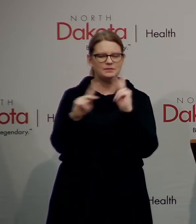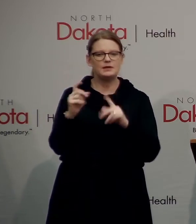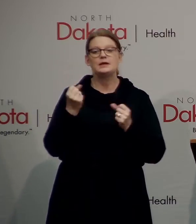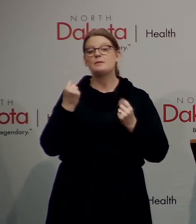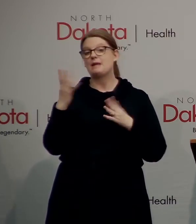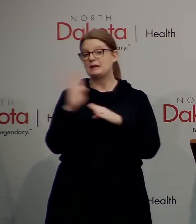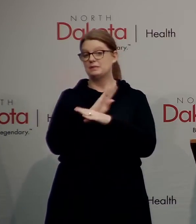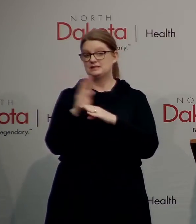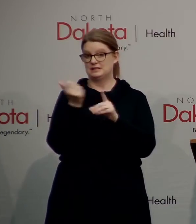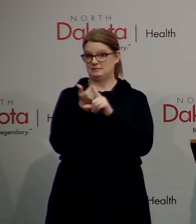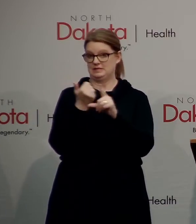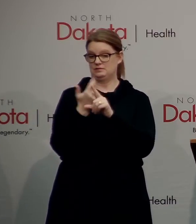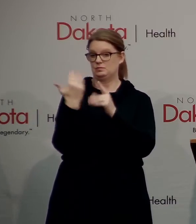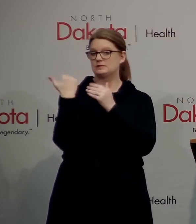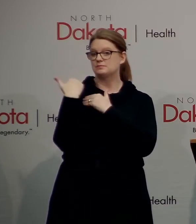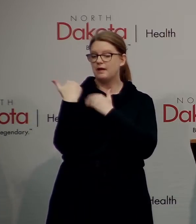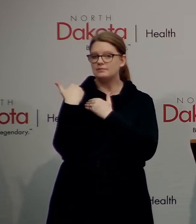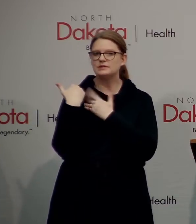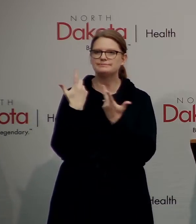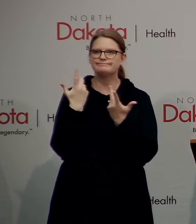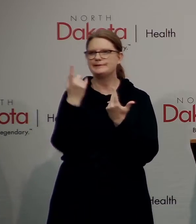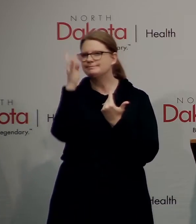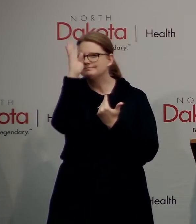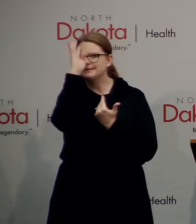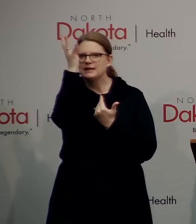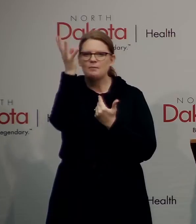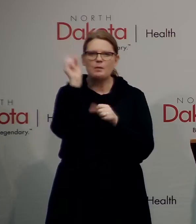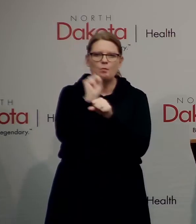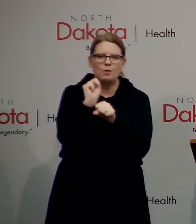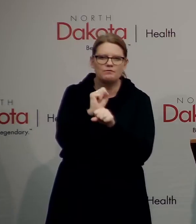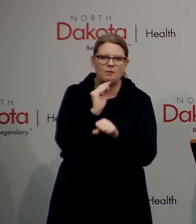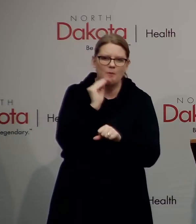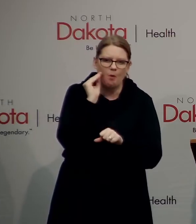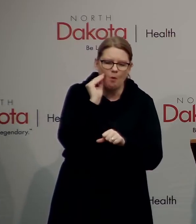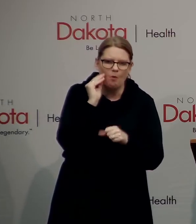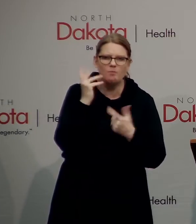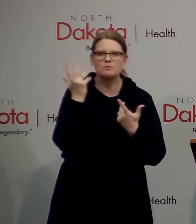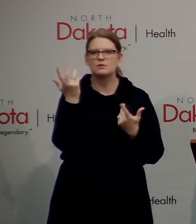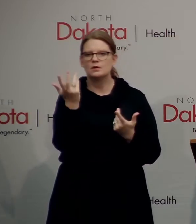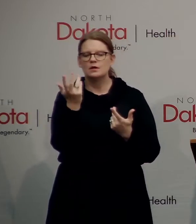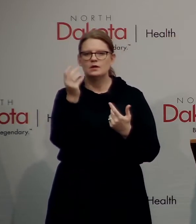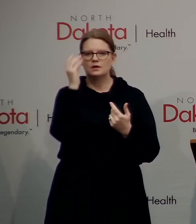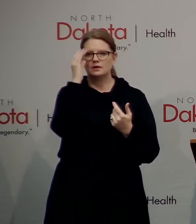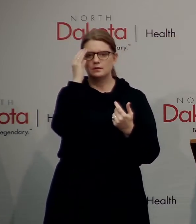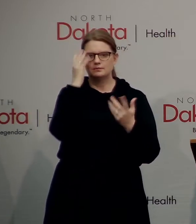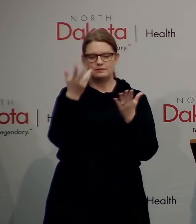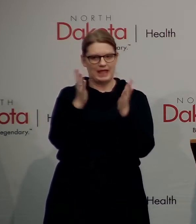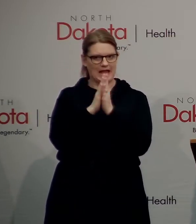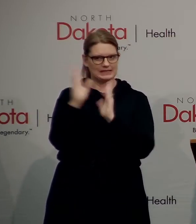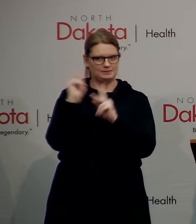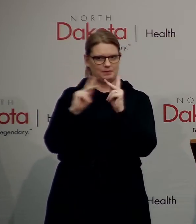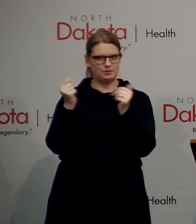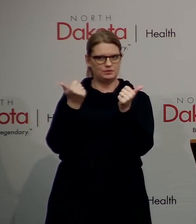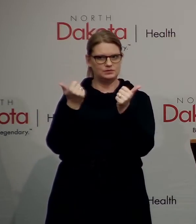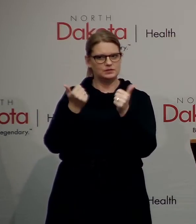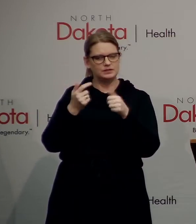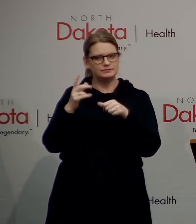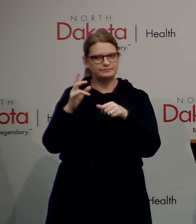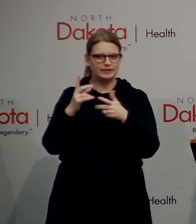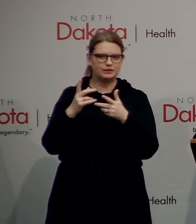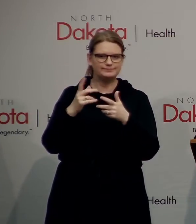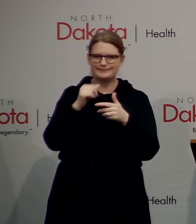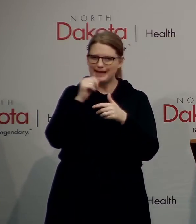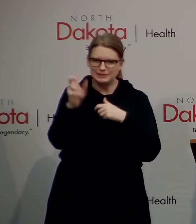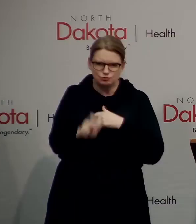very responsible, including trying to come up with working from home options for people. We've asked people to avoid discretionary